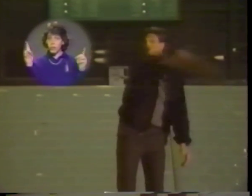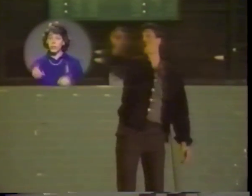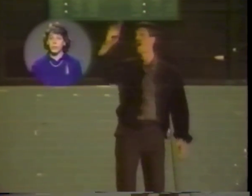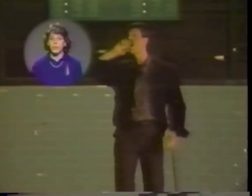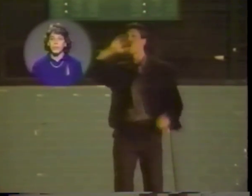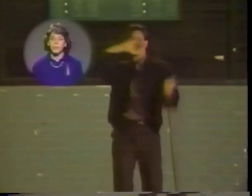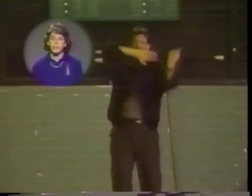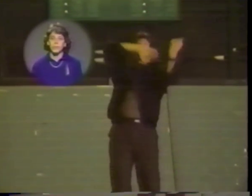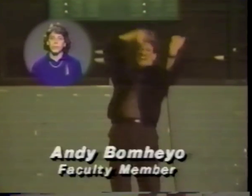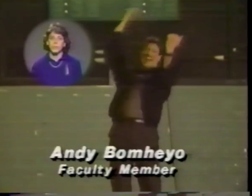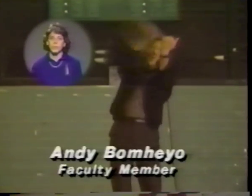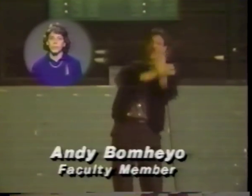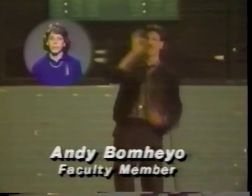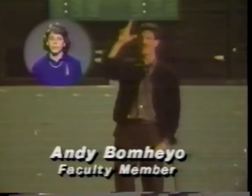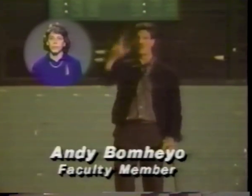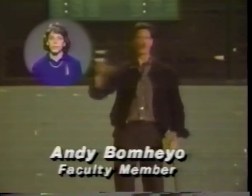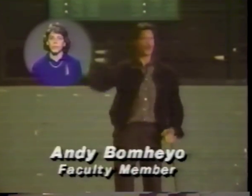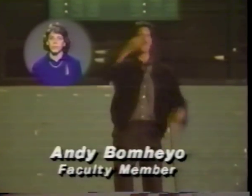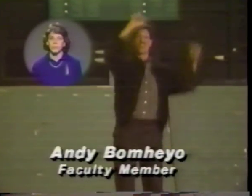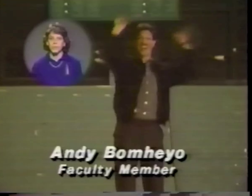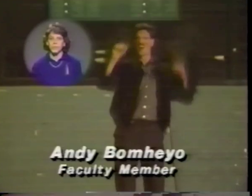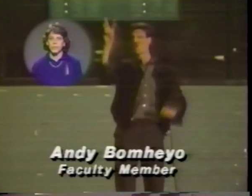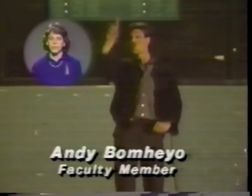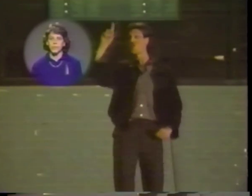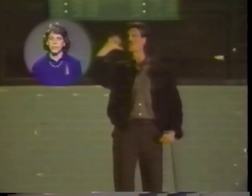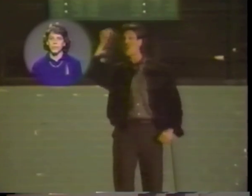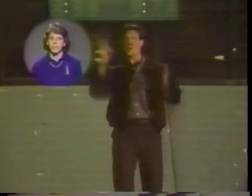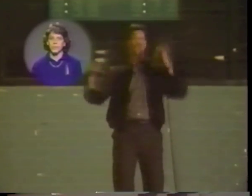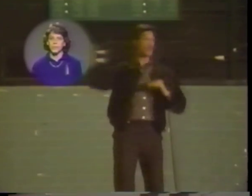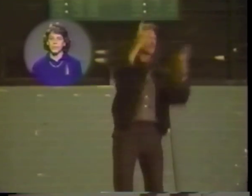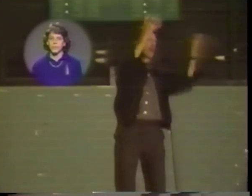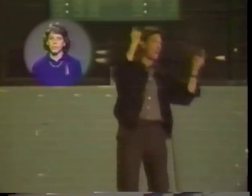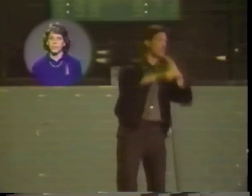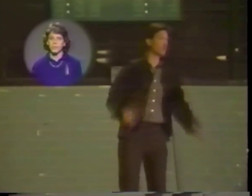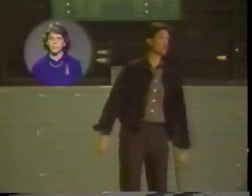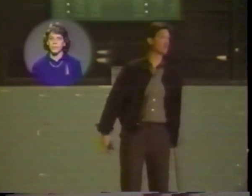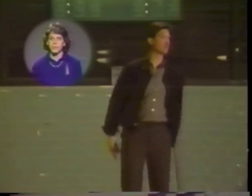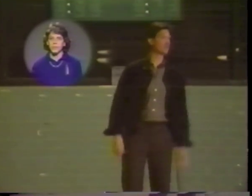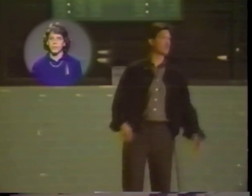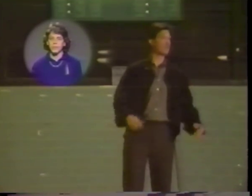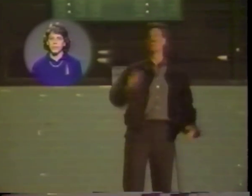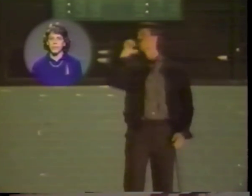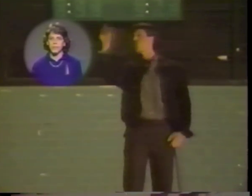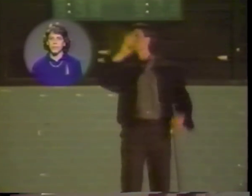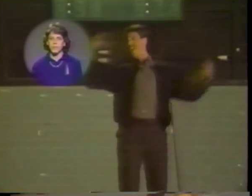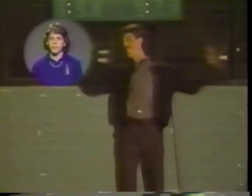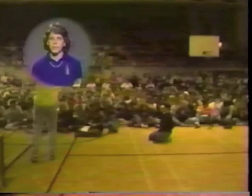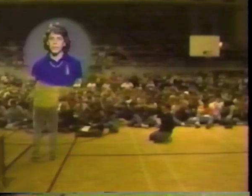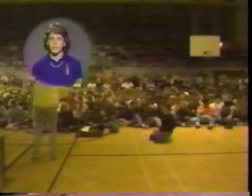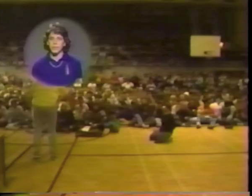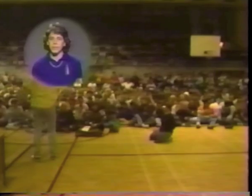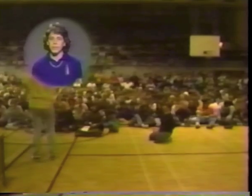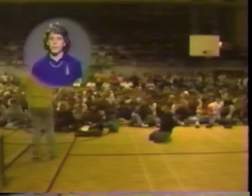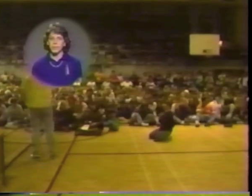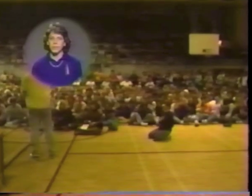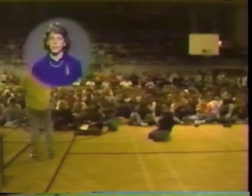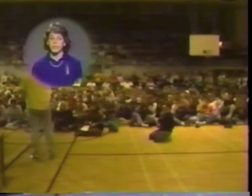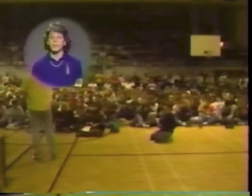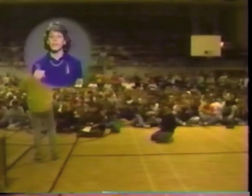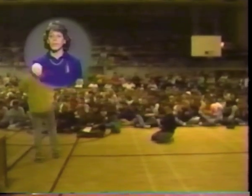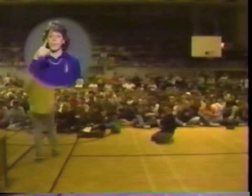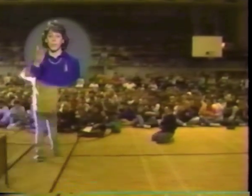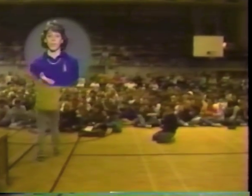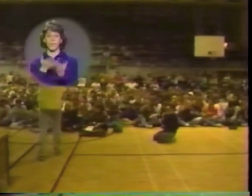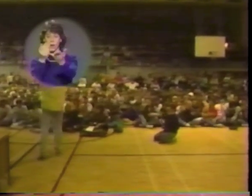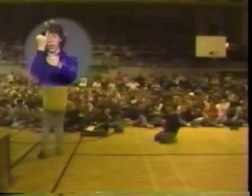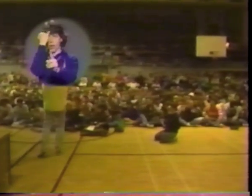college. You're powerful. You can withdraw tomorrow if you want to. It was suggested that